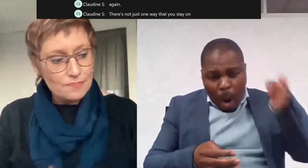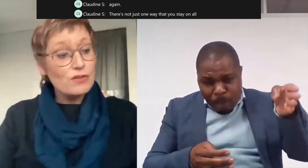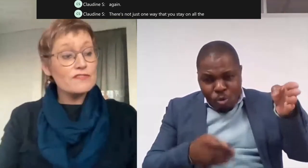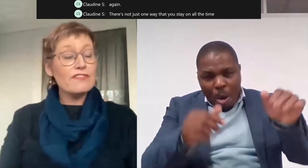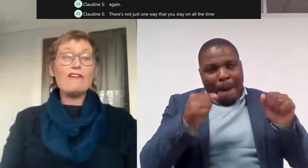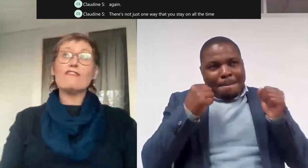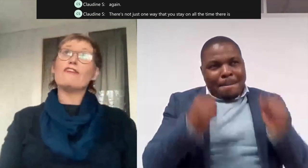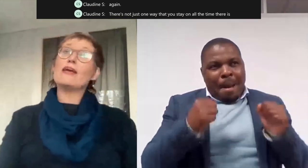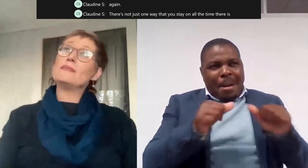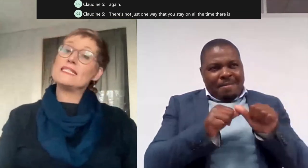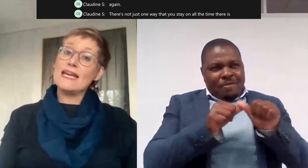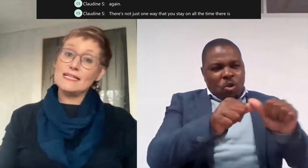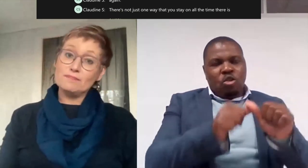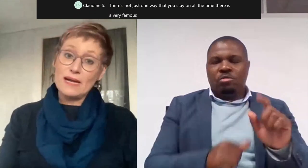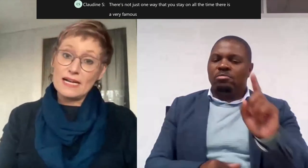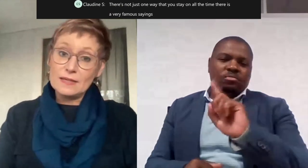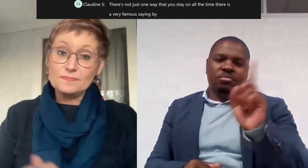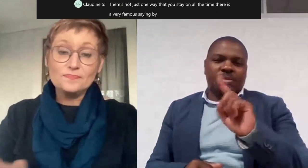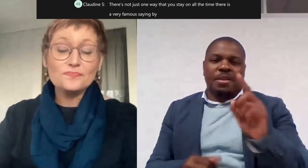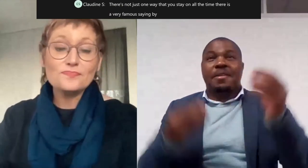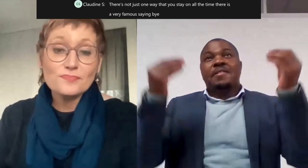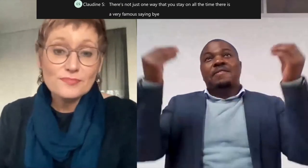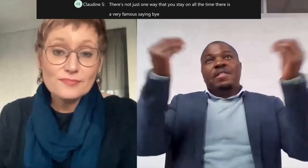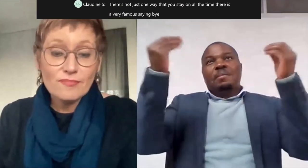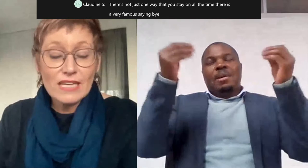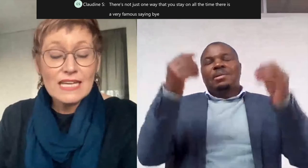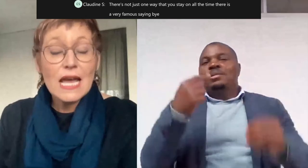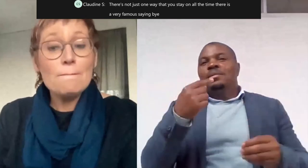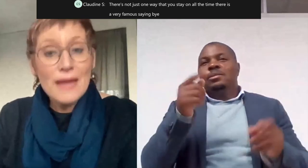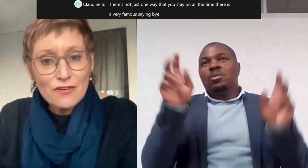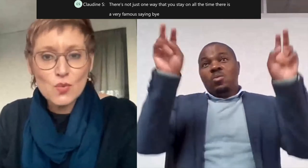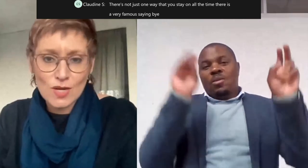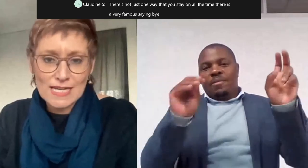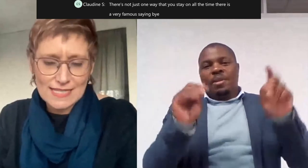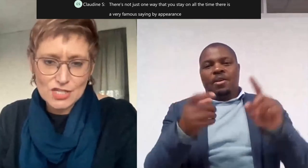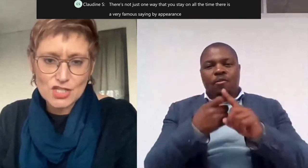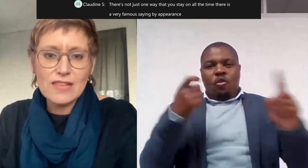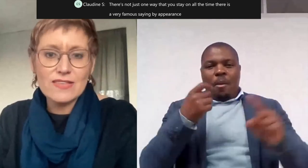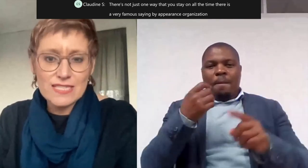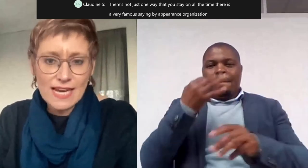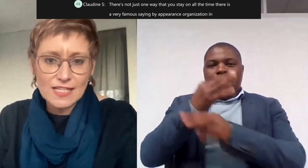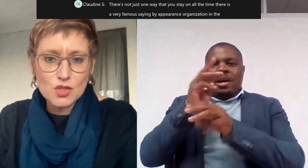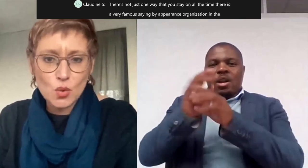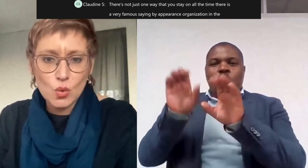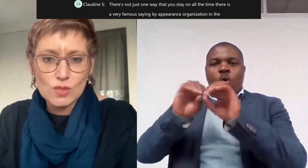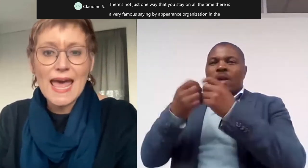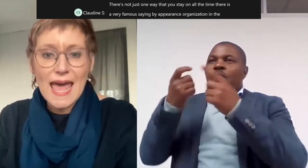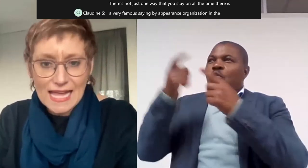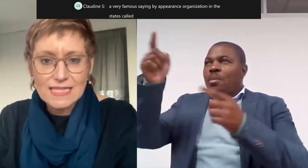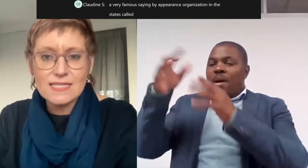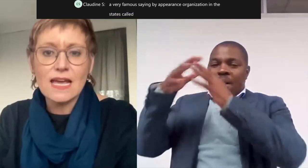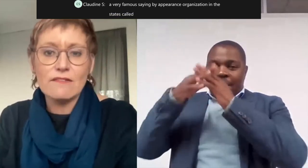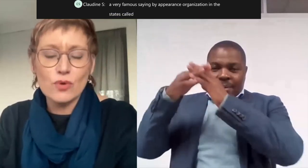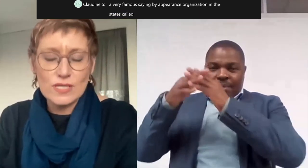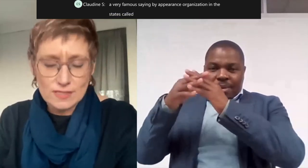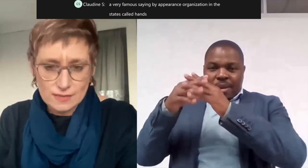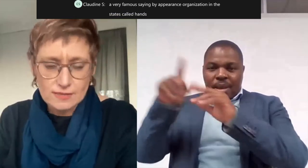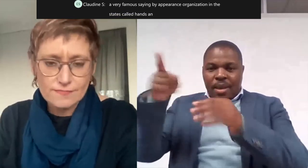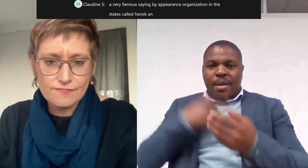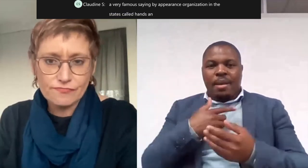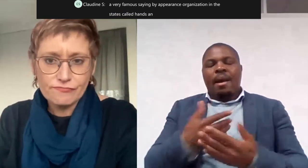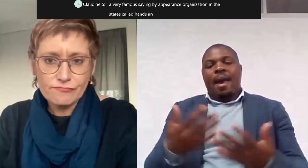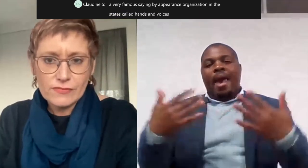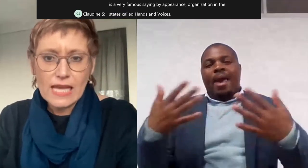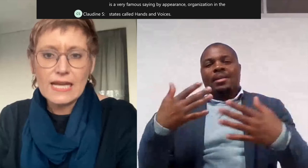on all the time. There is a very famous saying by a parent organization in the States called Hands and